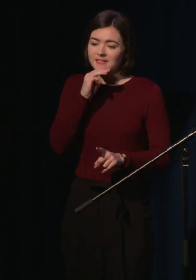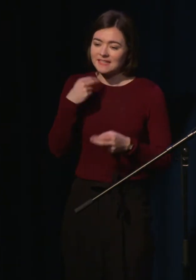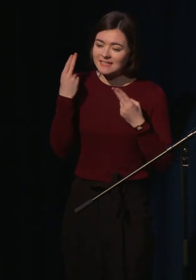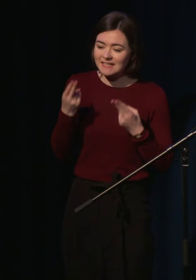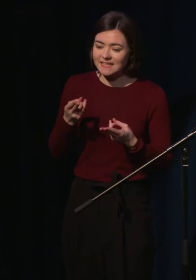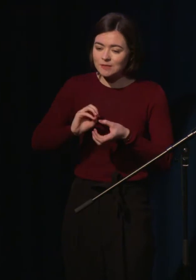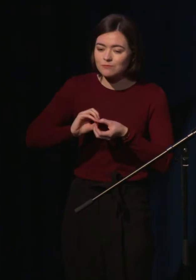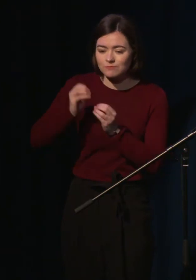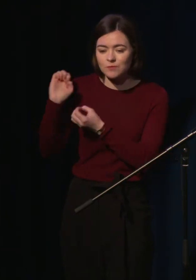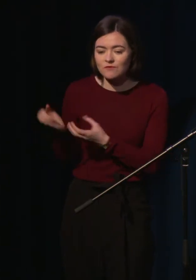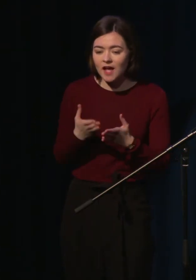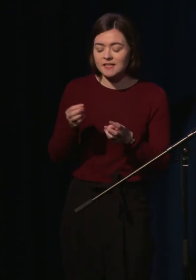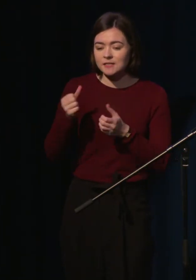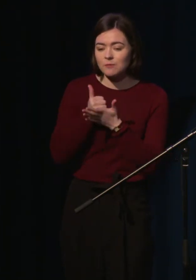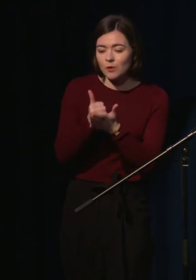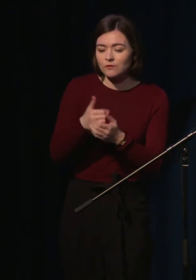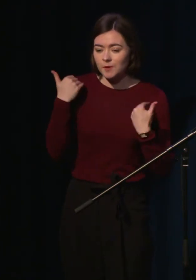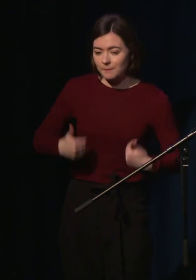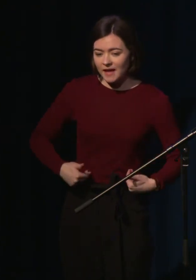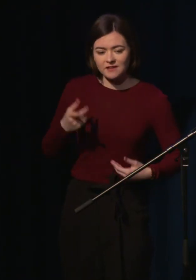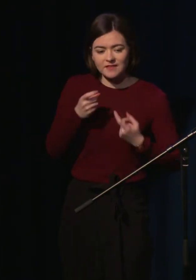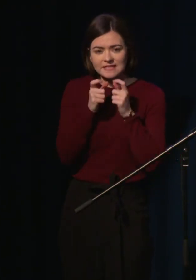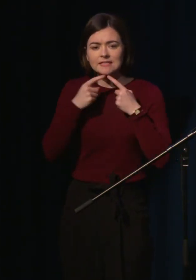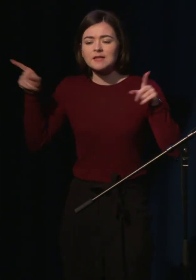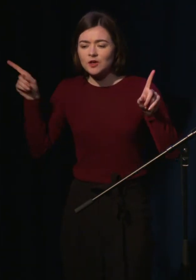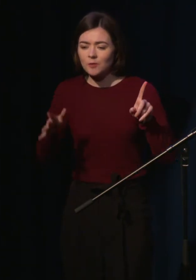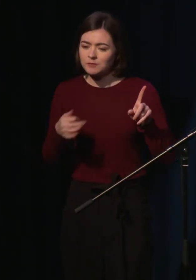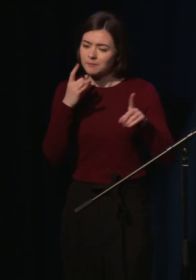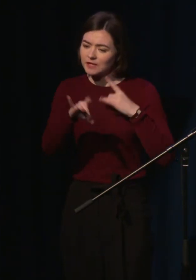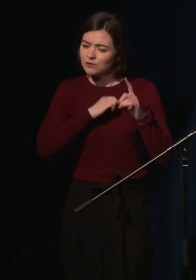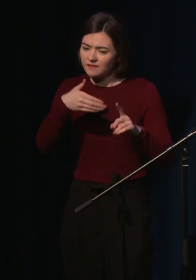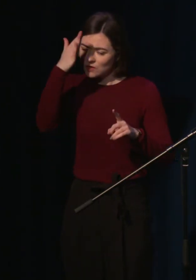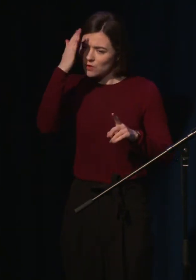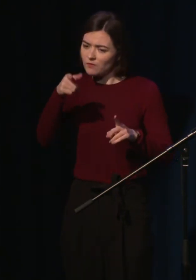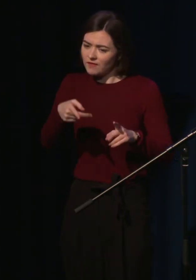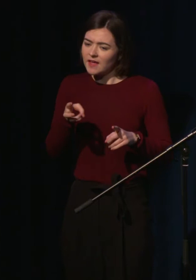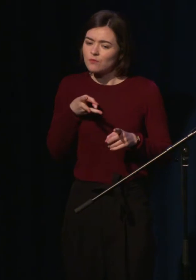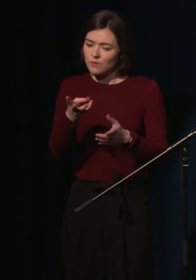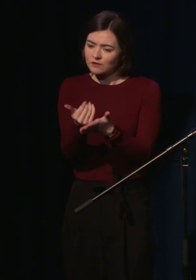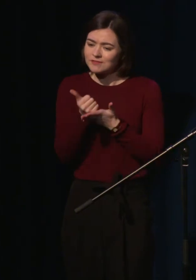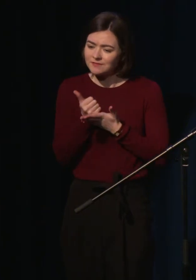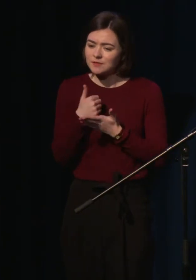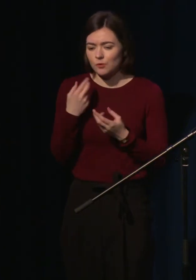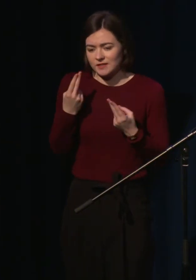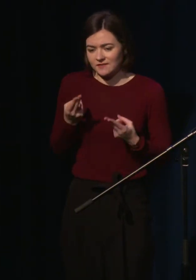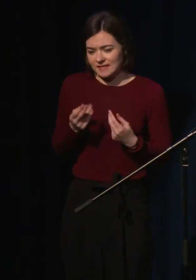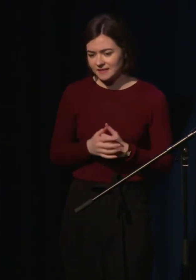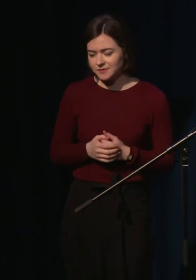provide supports to men to speak up in the knowledge that they too will be heard and receive the support they also